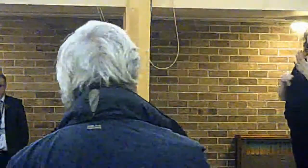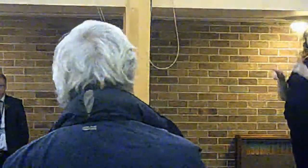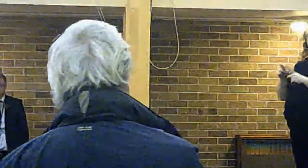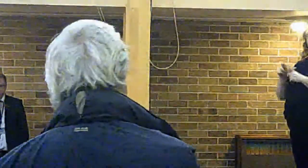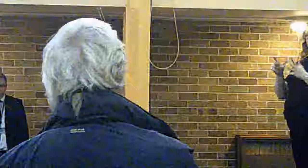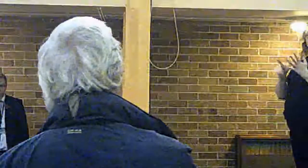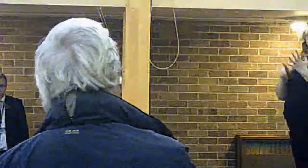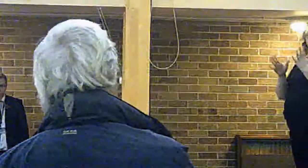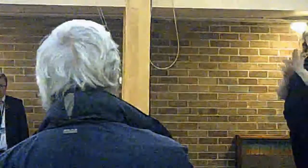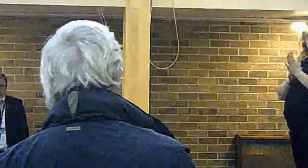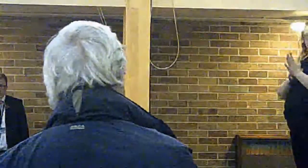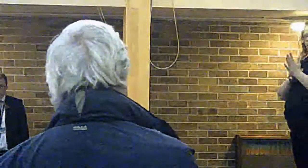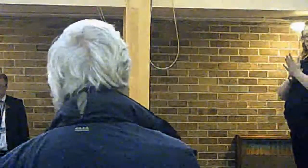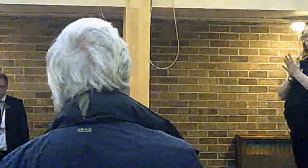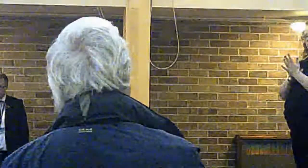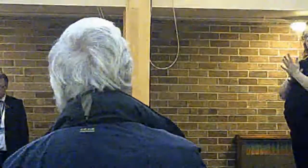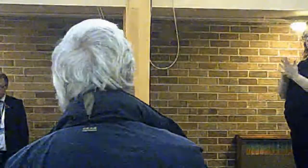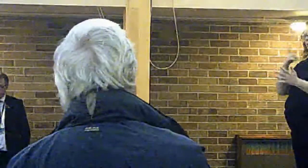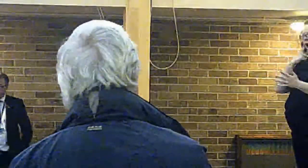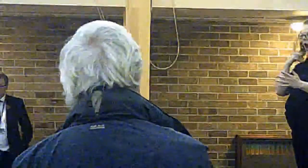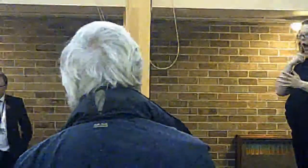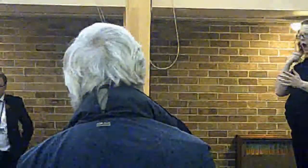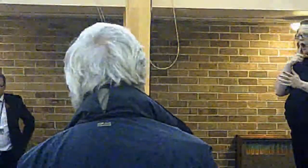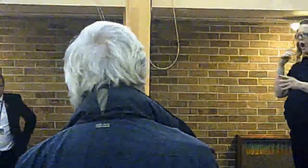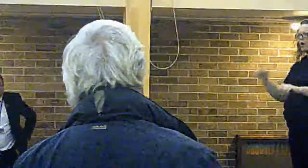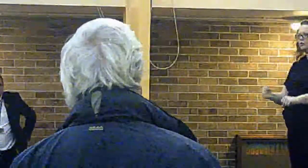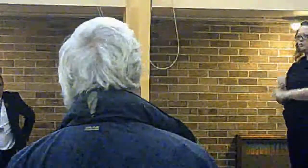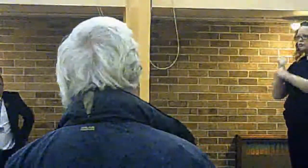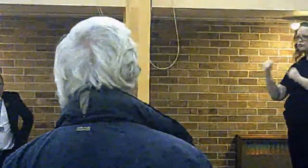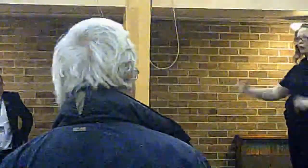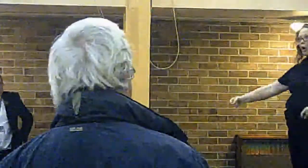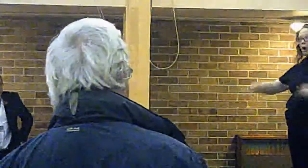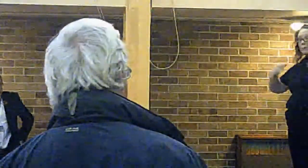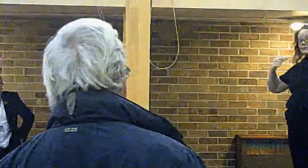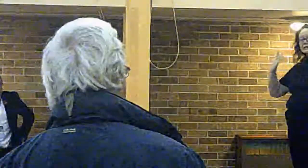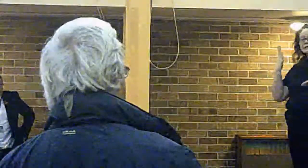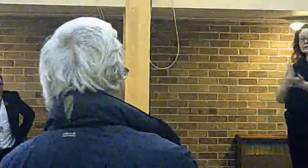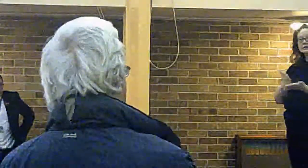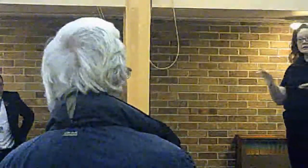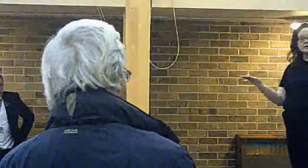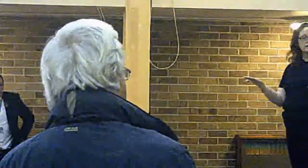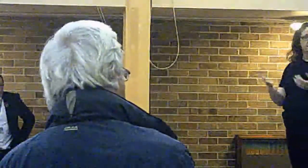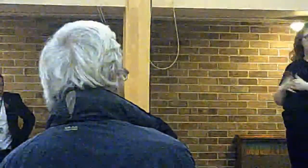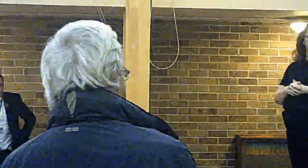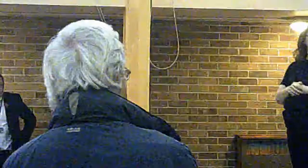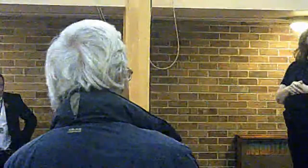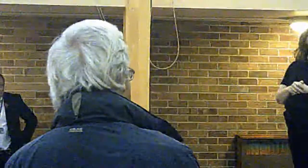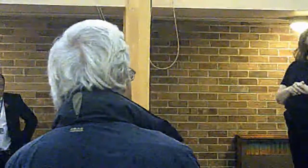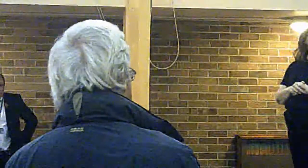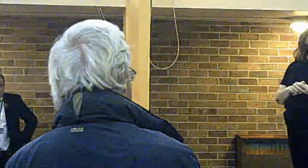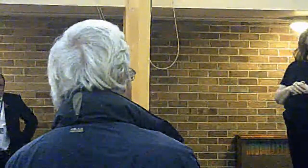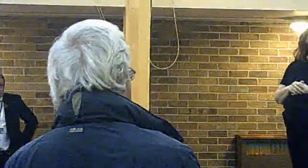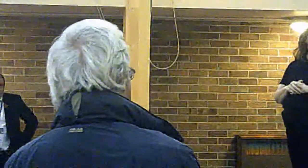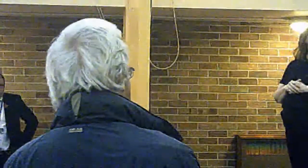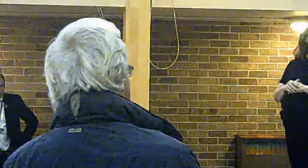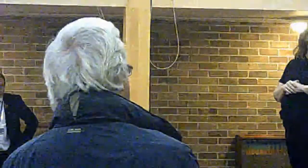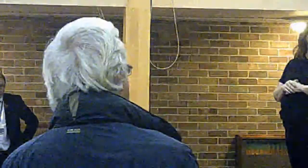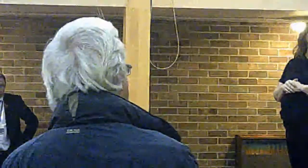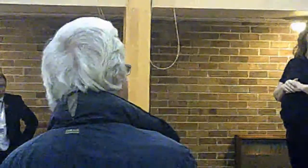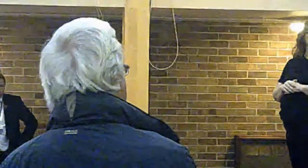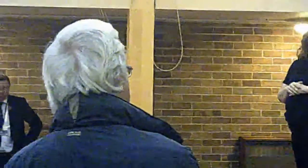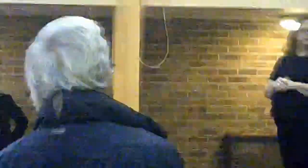to ascertain whether you've got strong opposition or not? We've got a survey, right? We have a